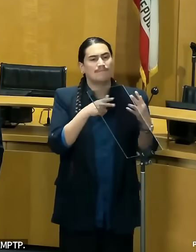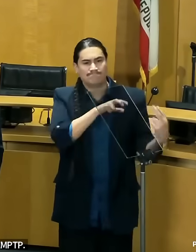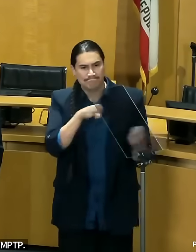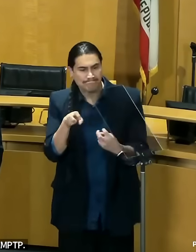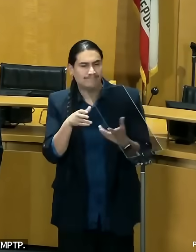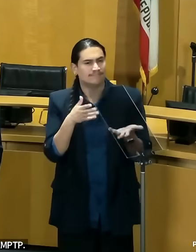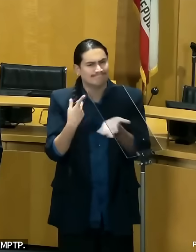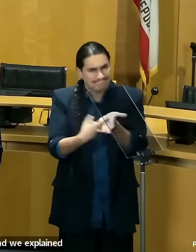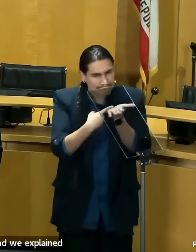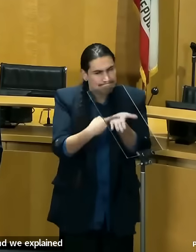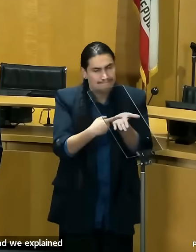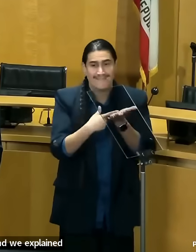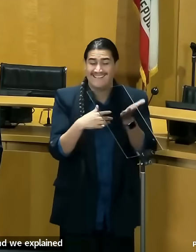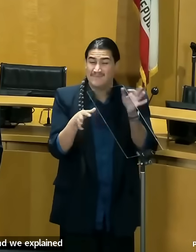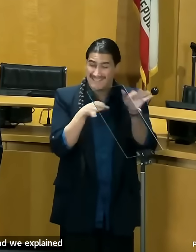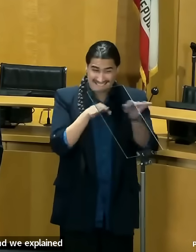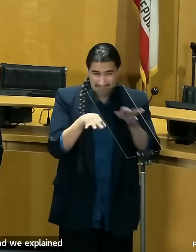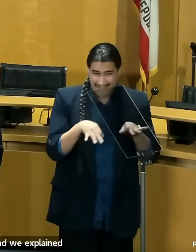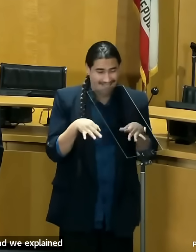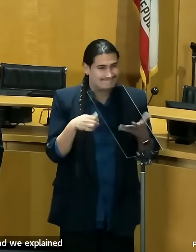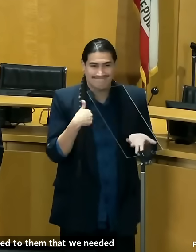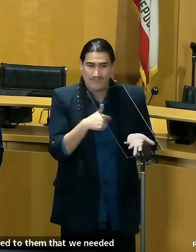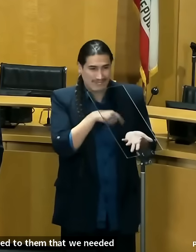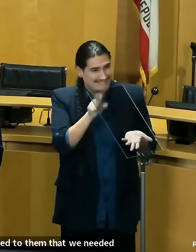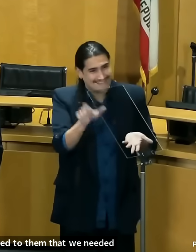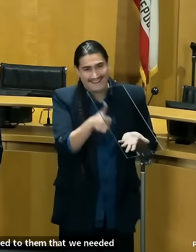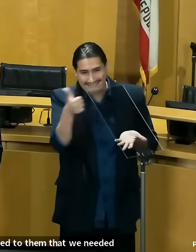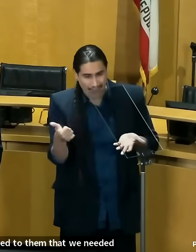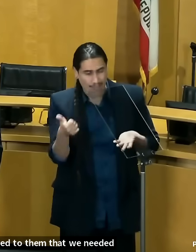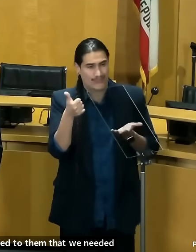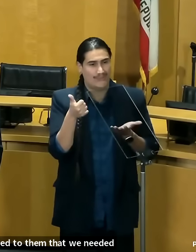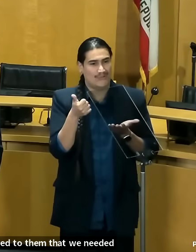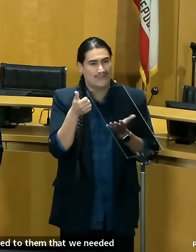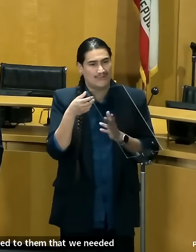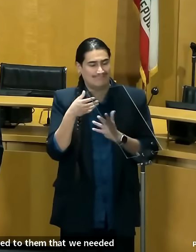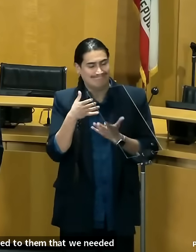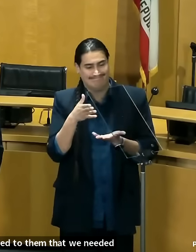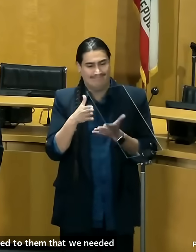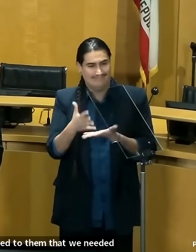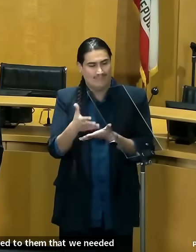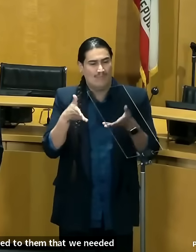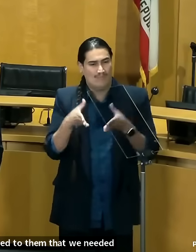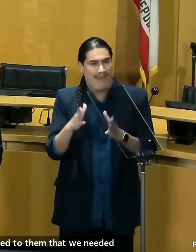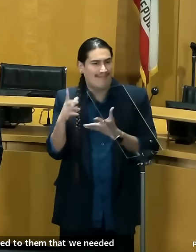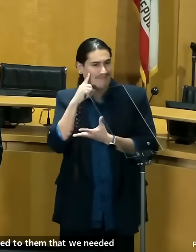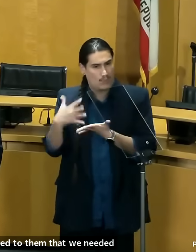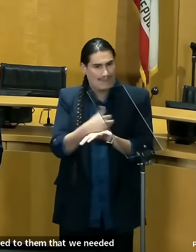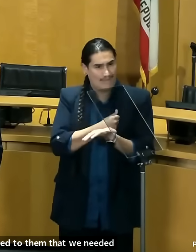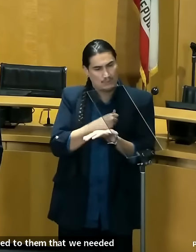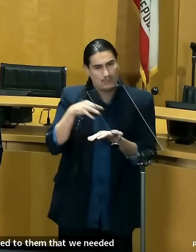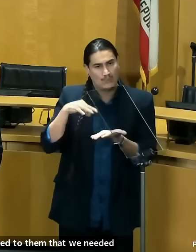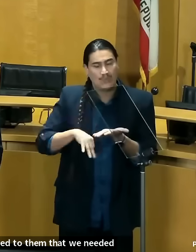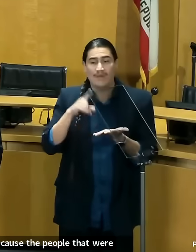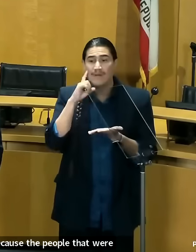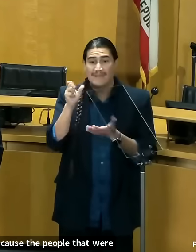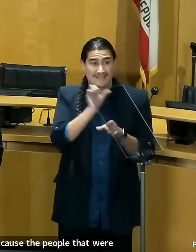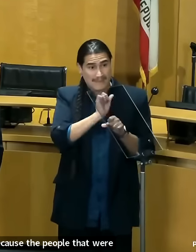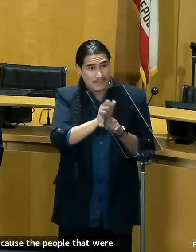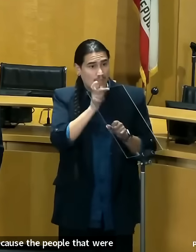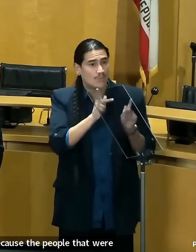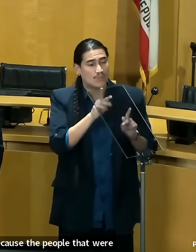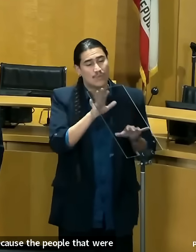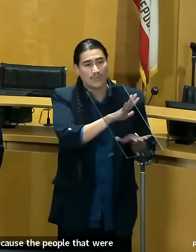to them that we needed another source of revenue because the people that were working in